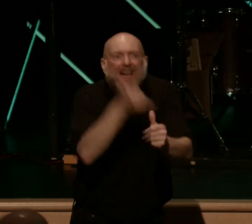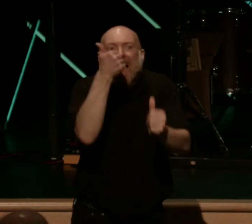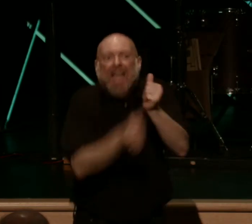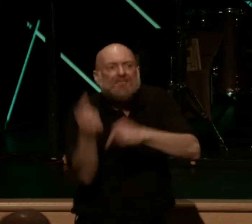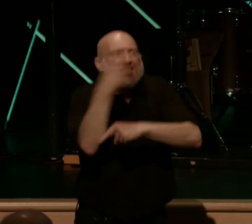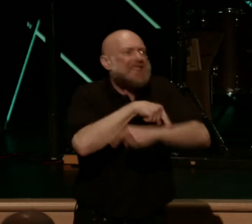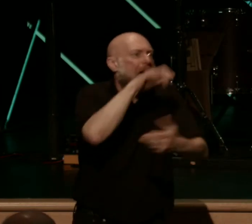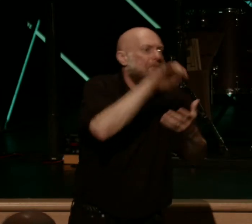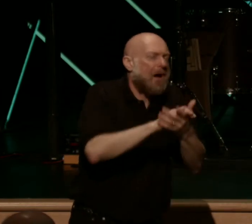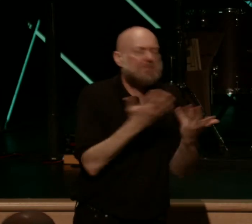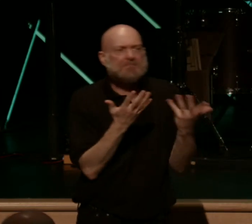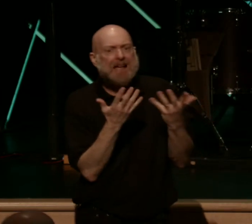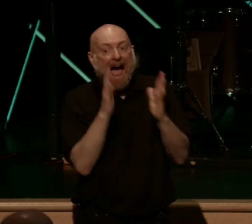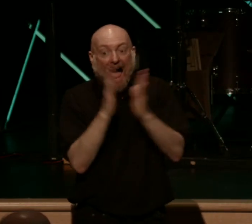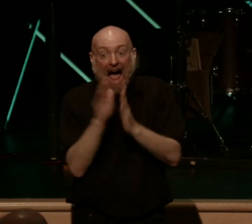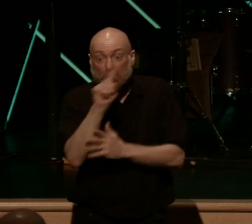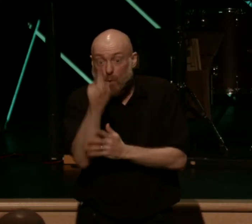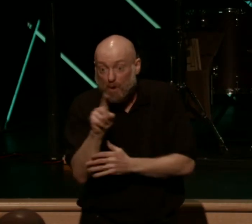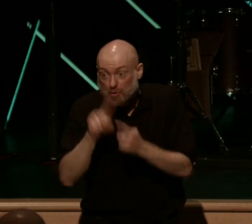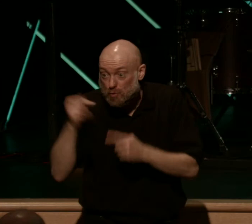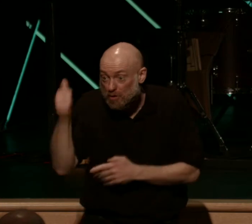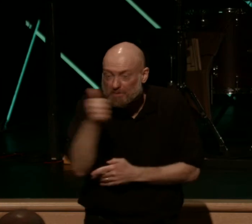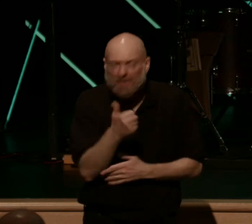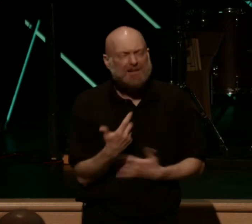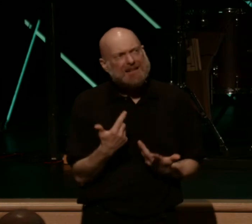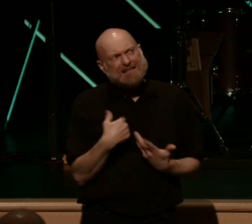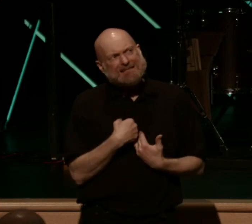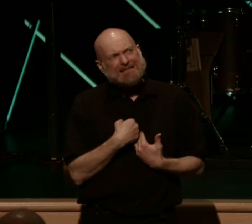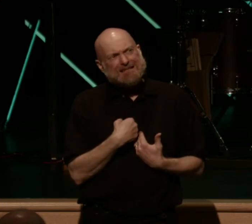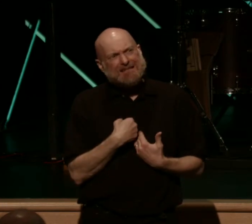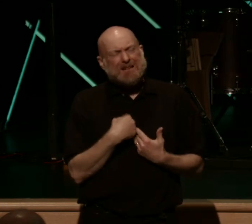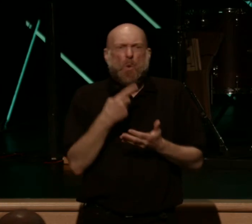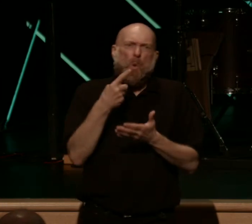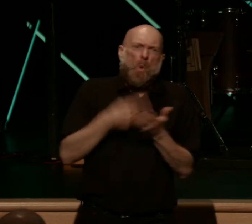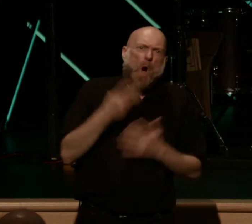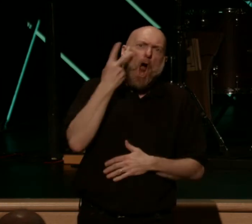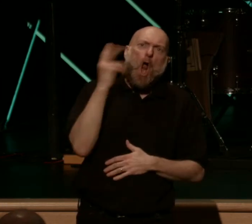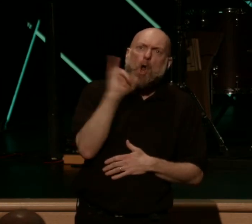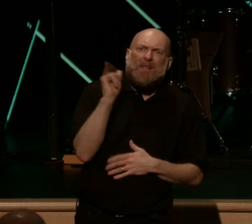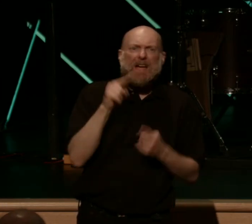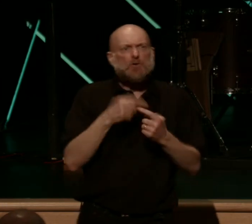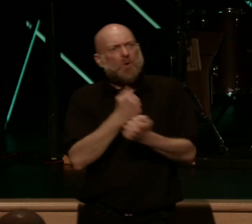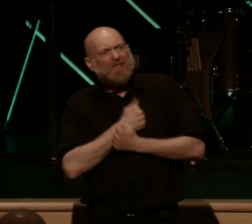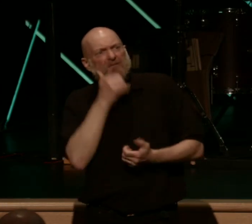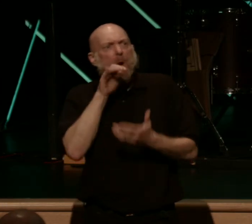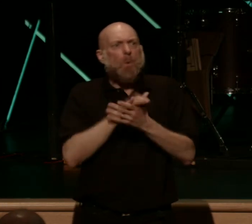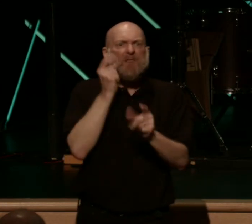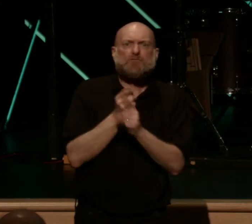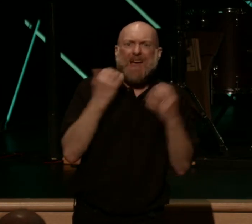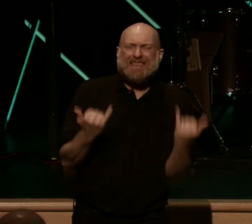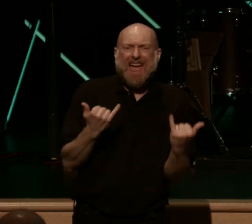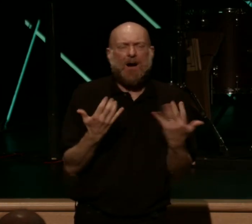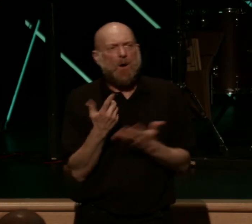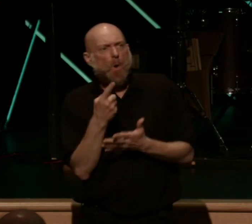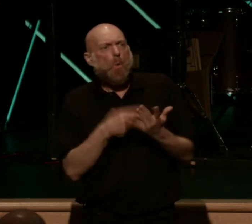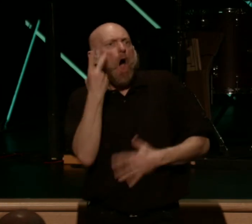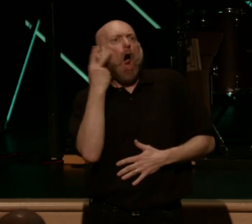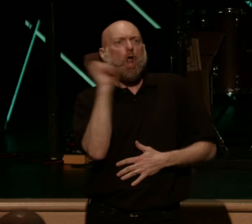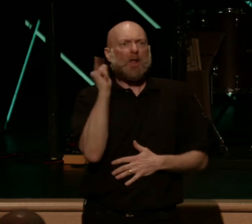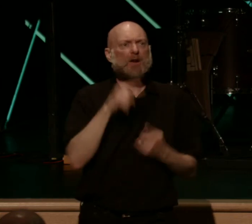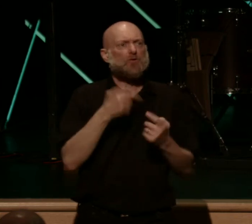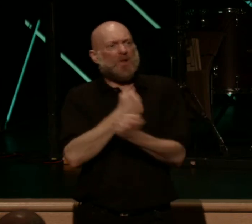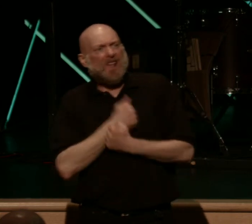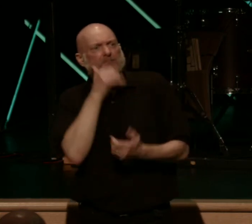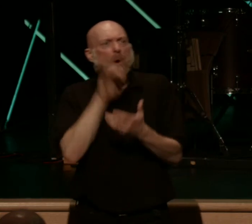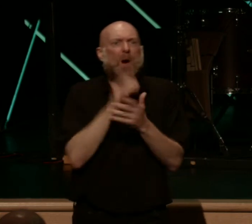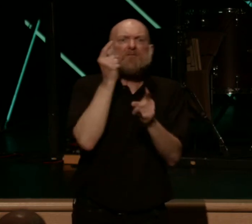your marriage asking yourself this question. What does it look like to love my wife right now? And what does it look like to love